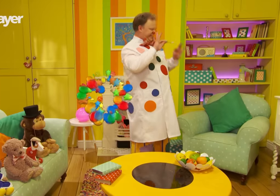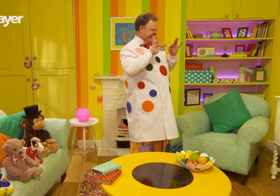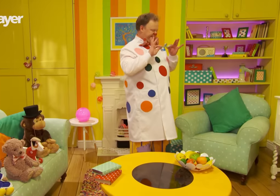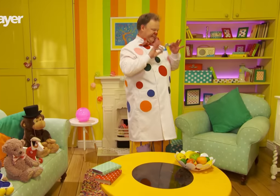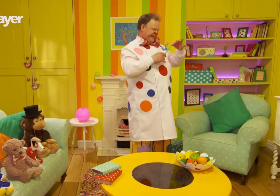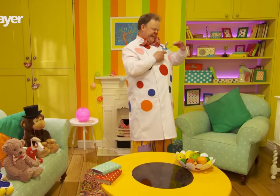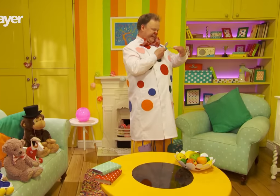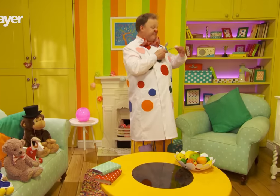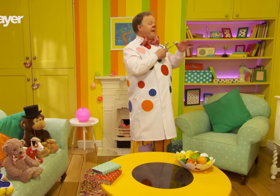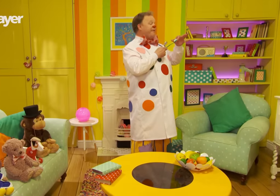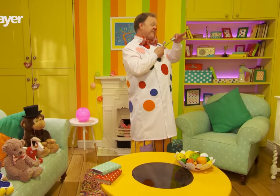Yes, very bristly.